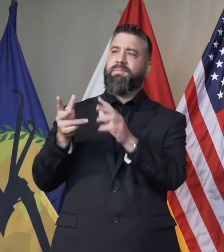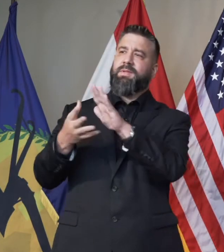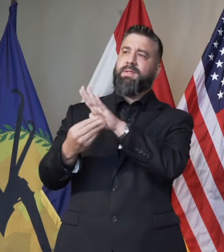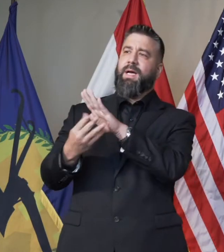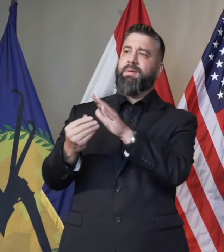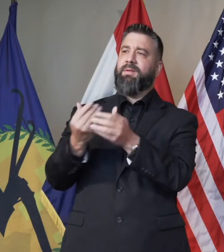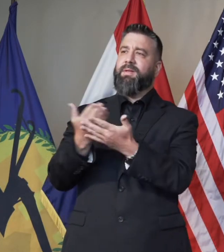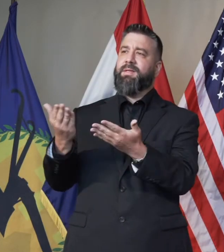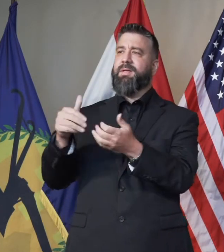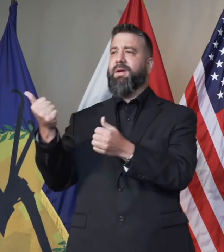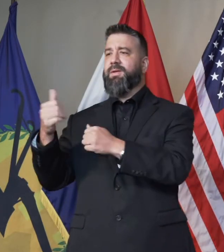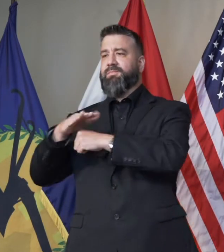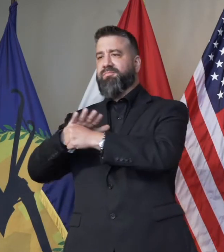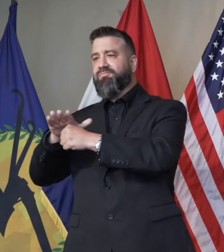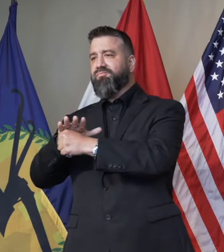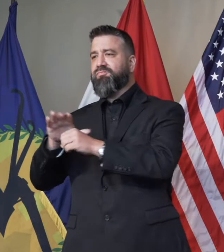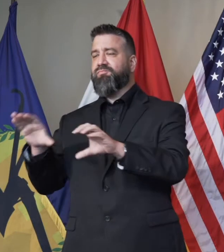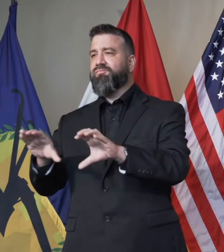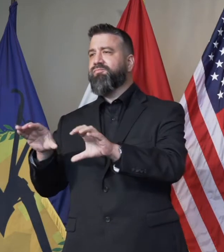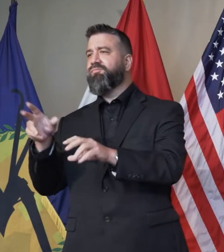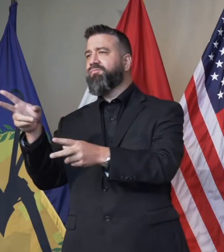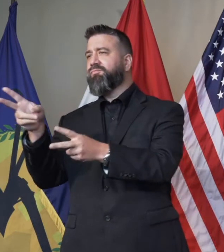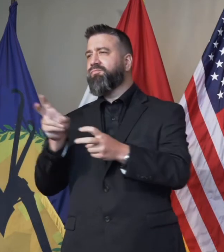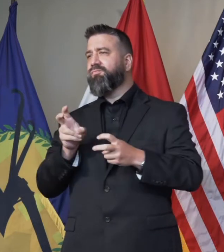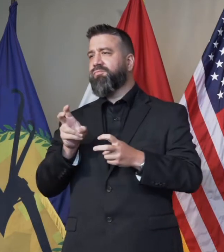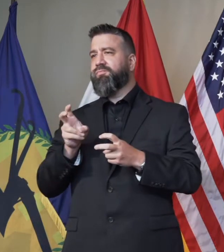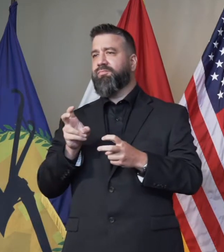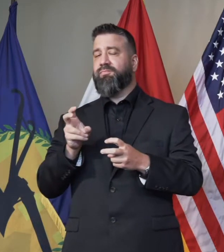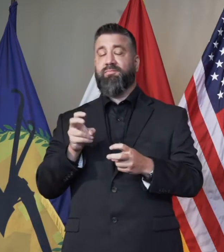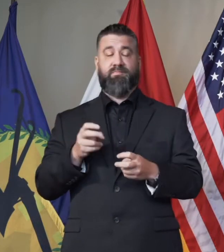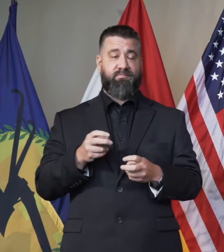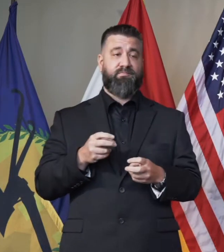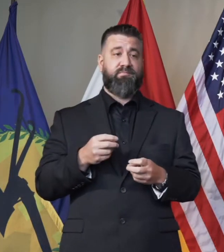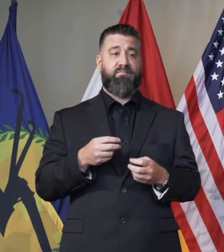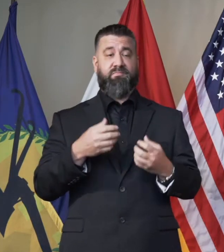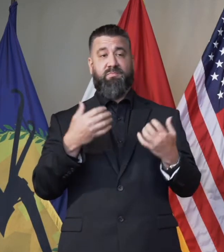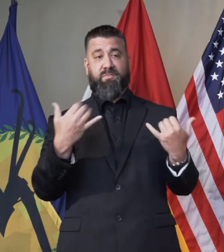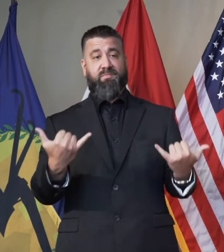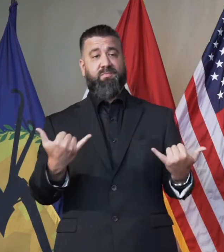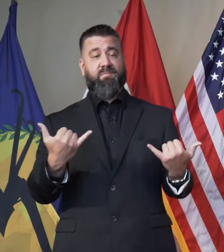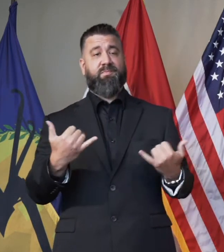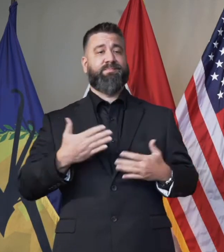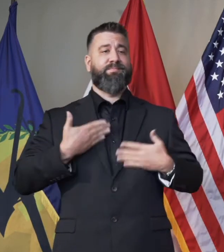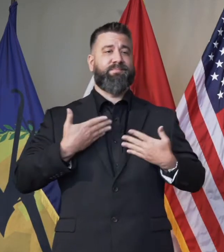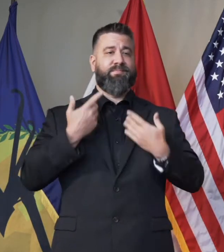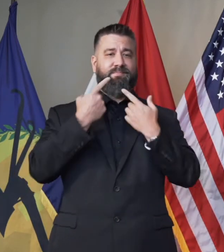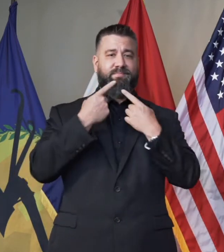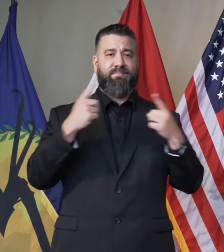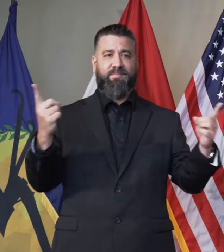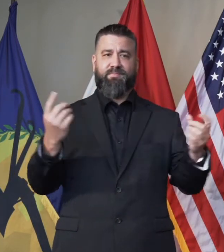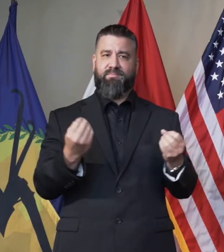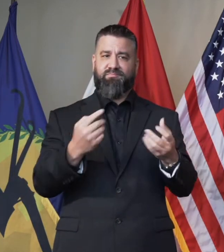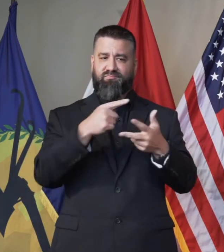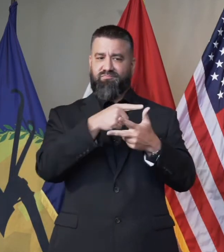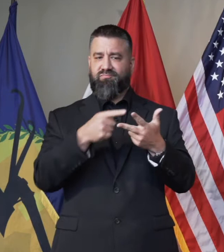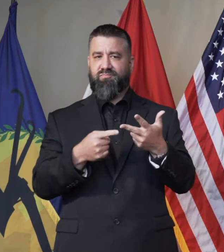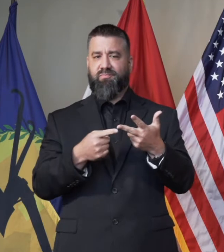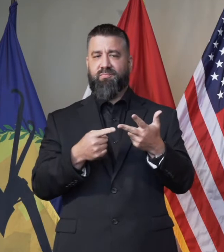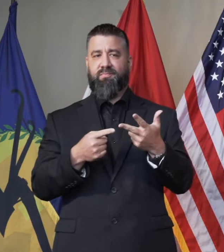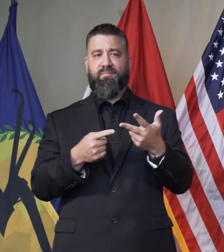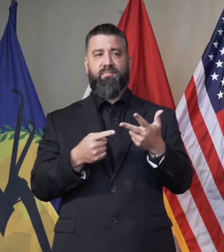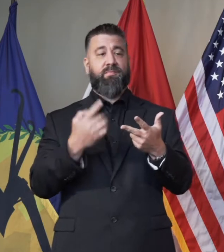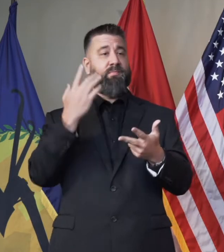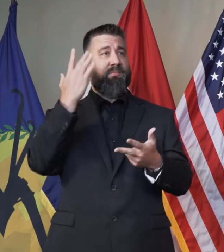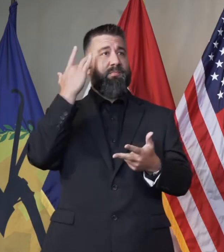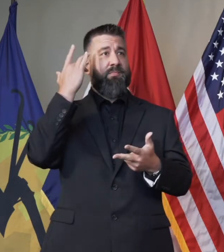communities across the country. As a result, I'm here today to make several announcements. Because conditions